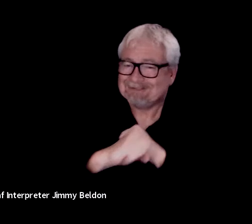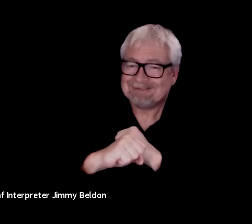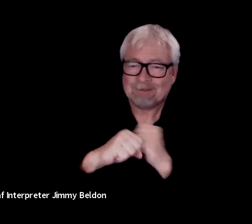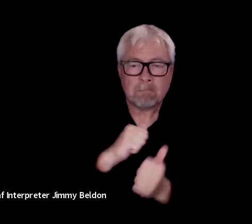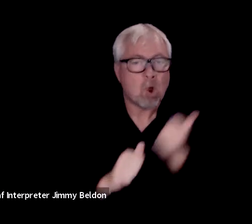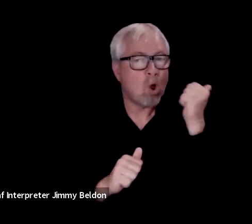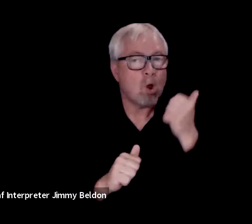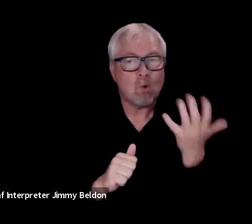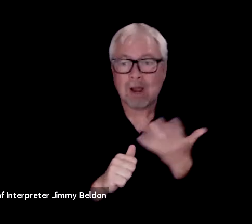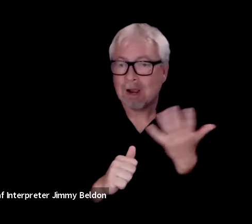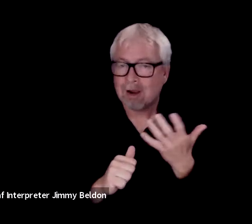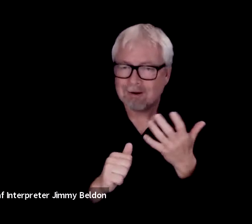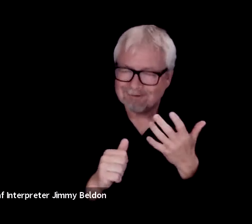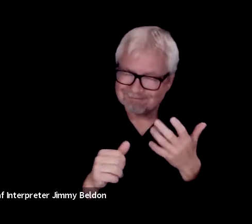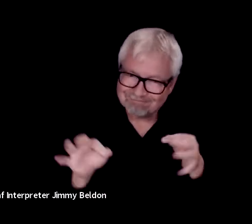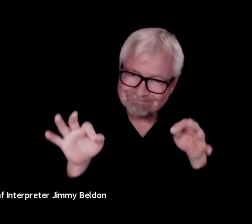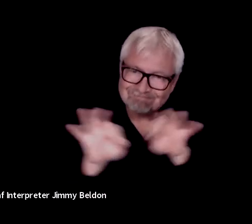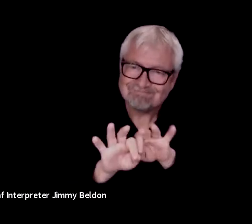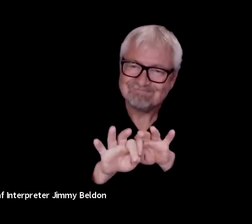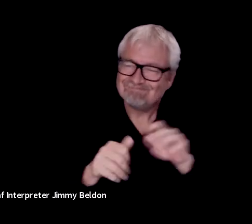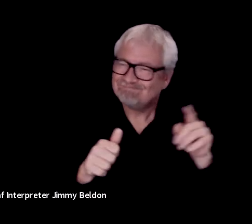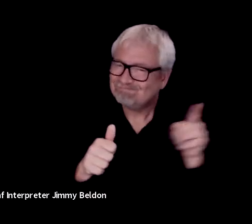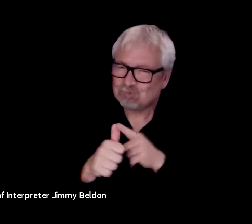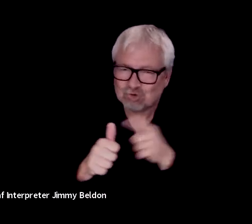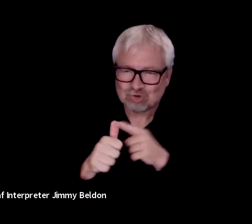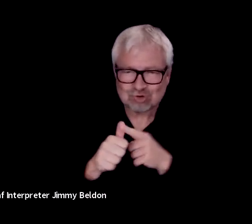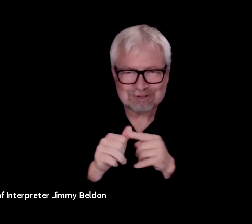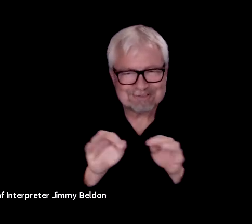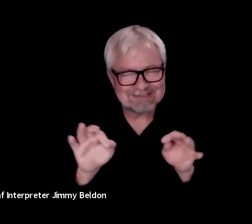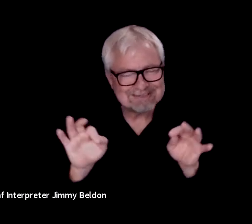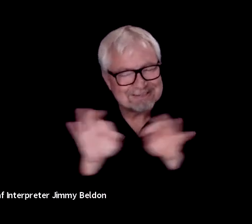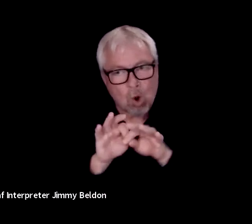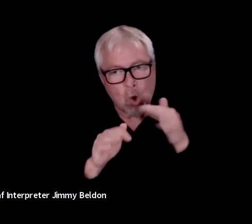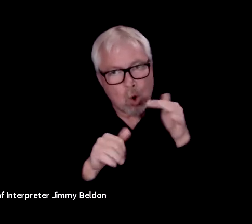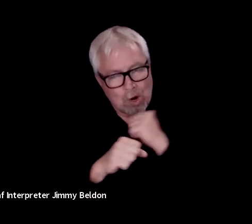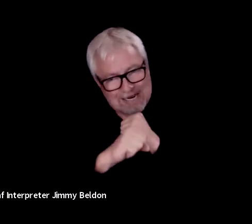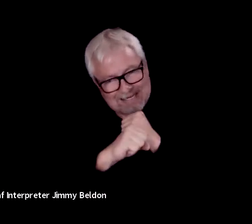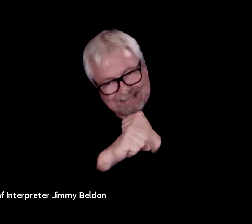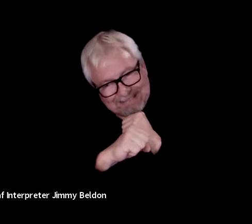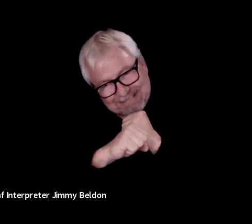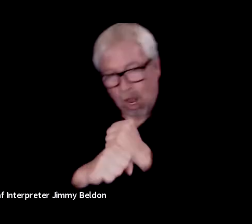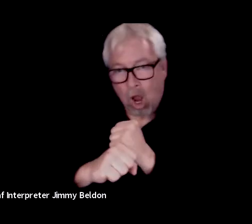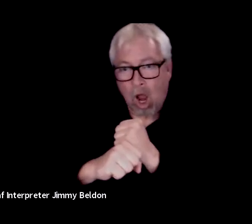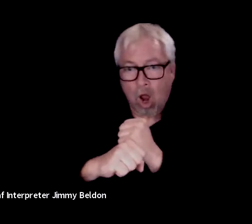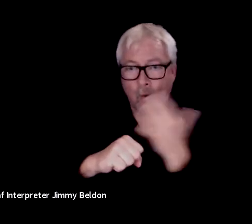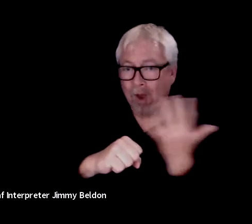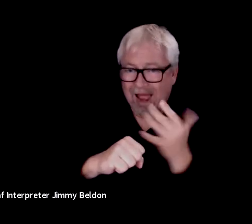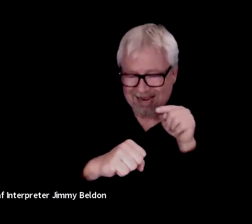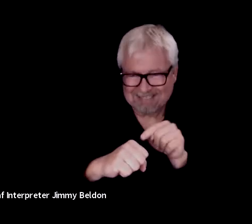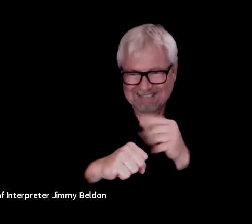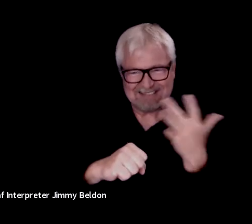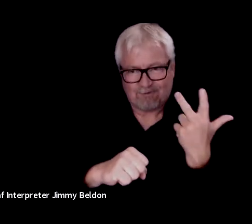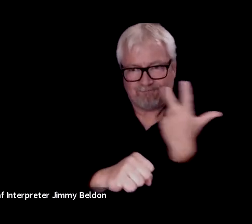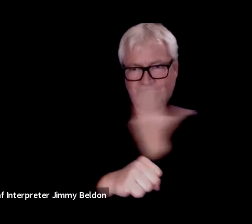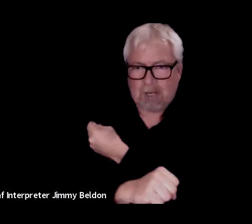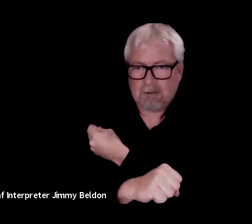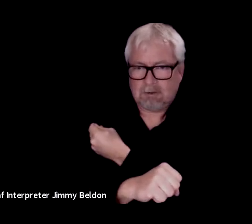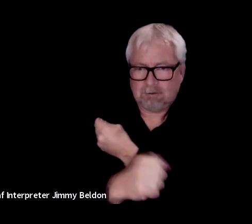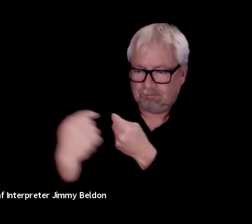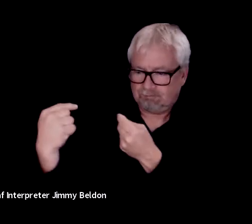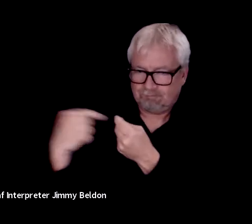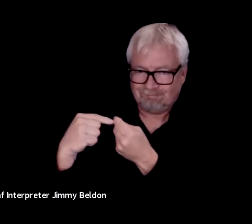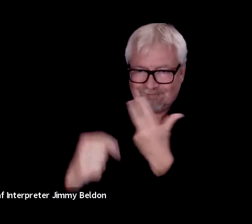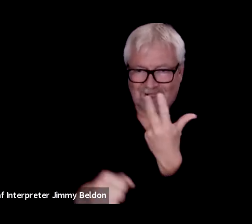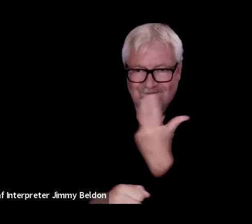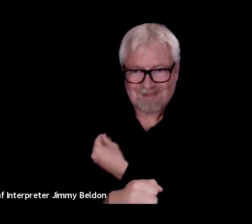most important layer of defense against COVID. And the greater risk of exposure that you face, or ones that are close to you or that you